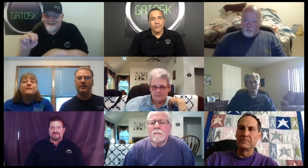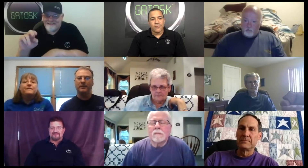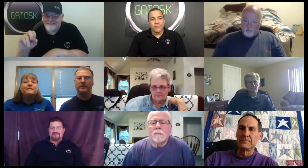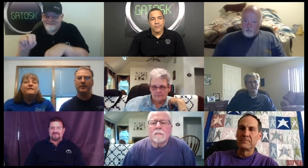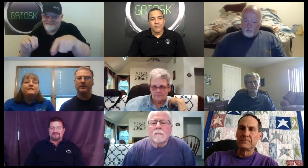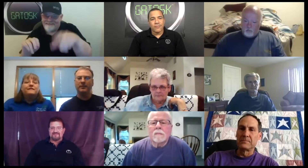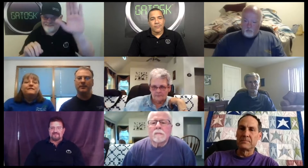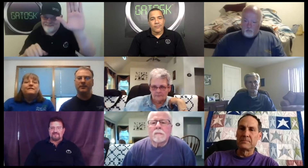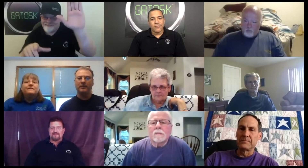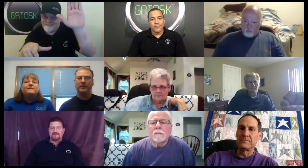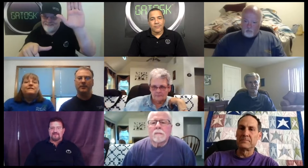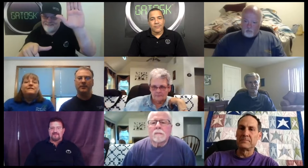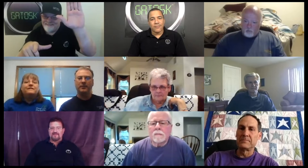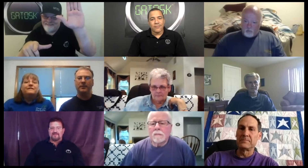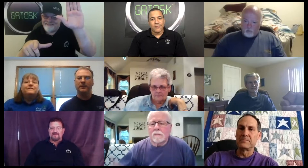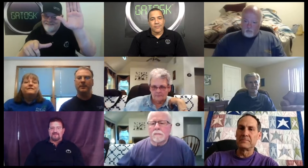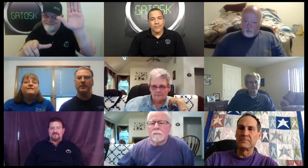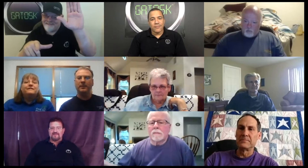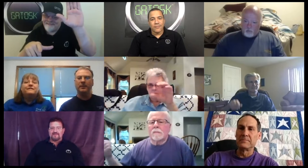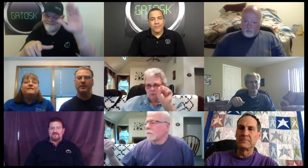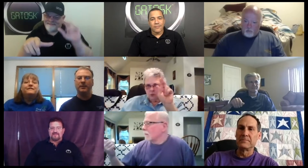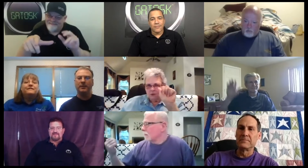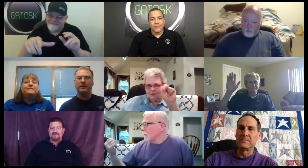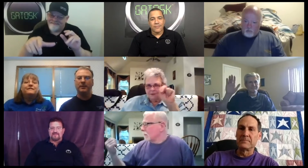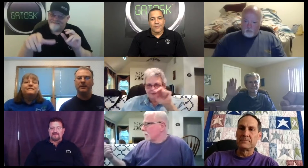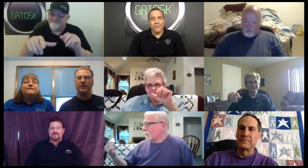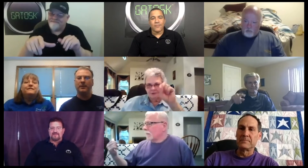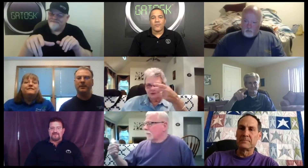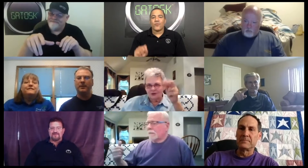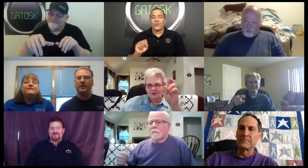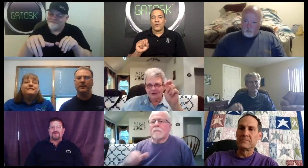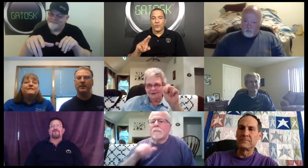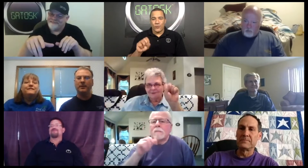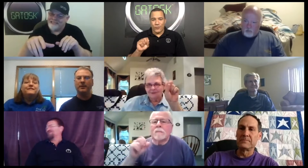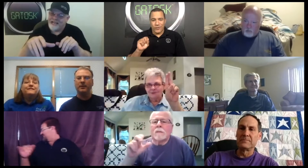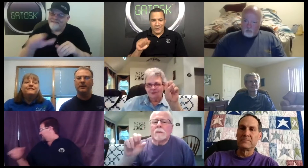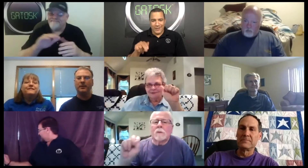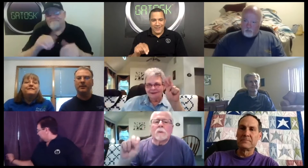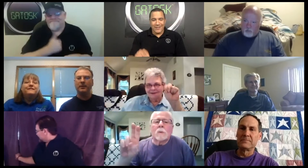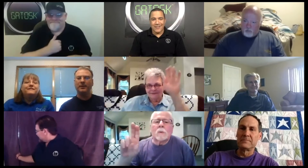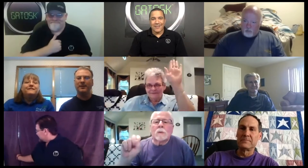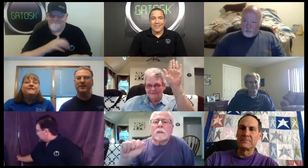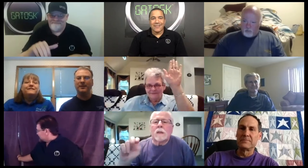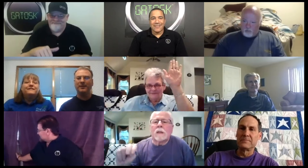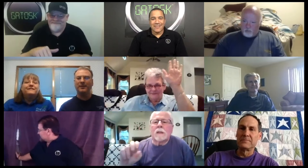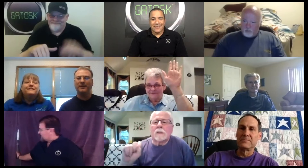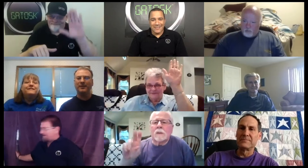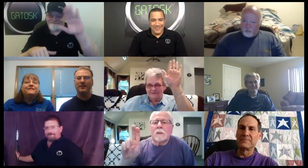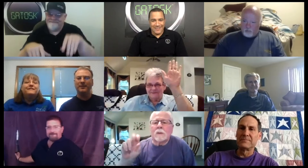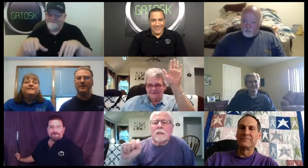Sharon. Cannon, there. You raise your hand there. I'm Susan, not Sharon. Susan. Oh, I'm